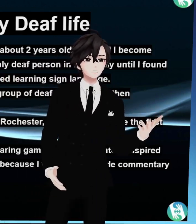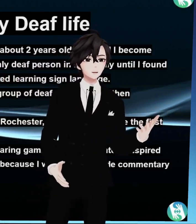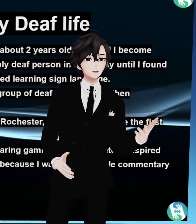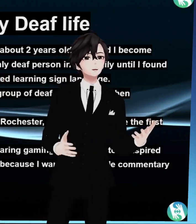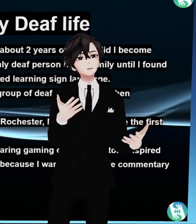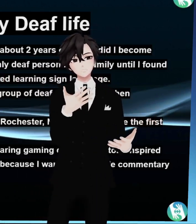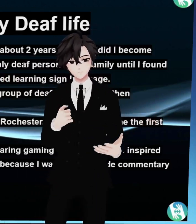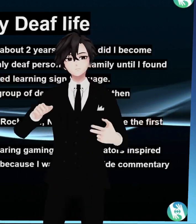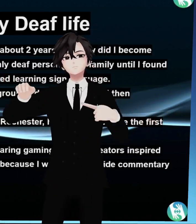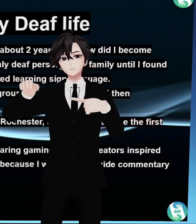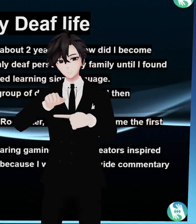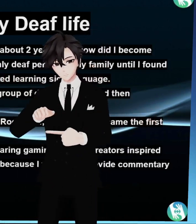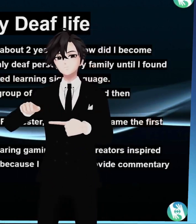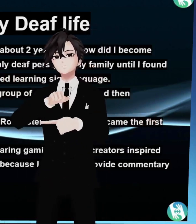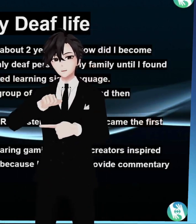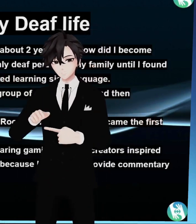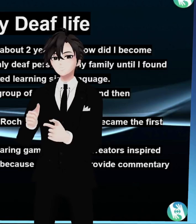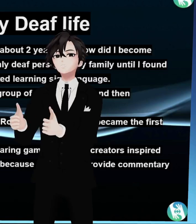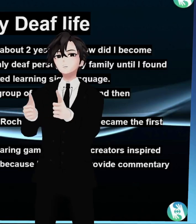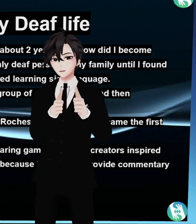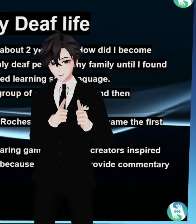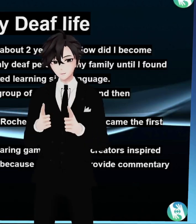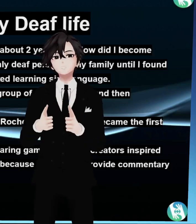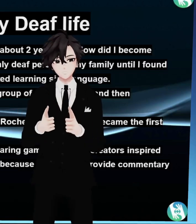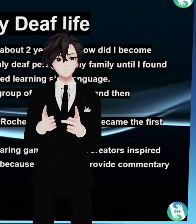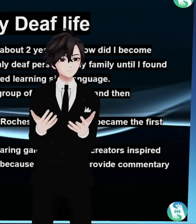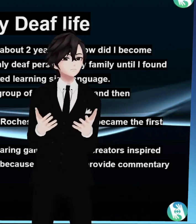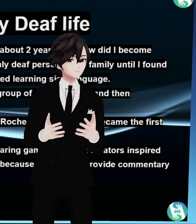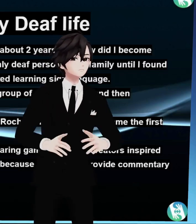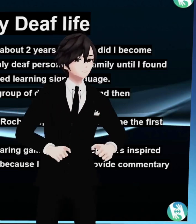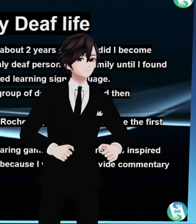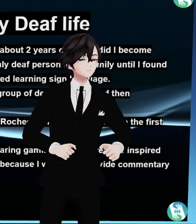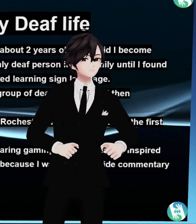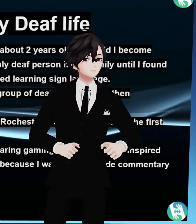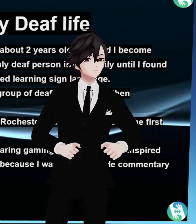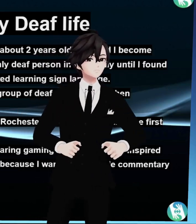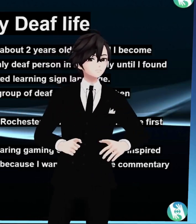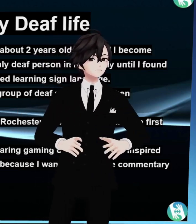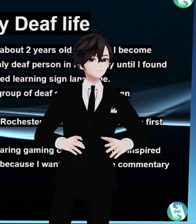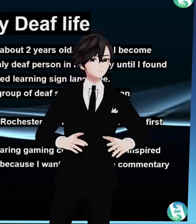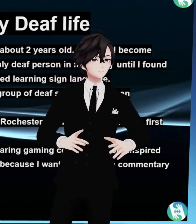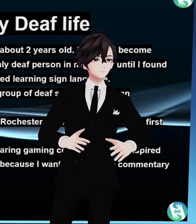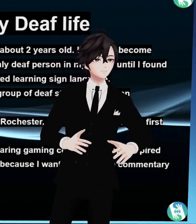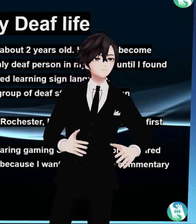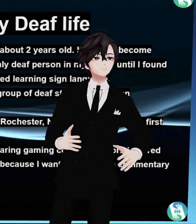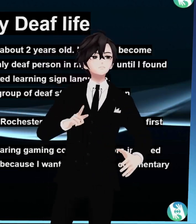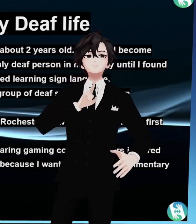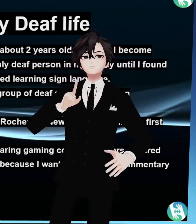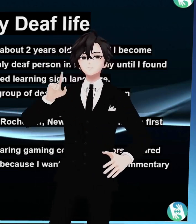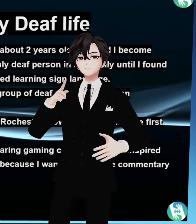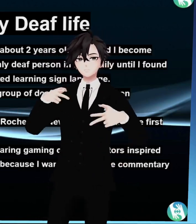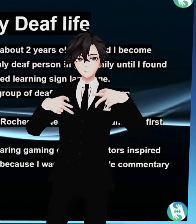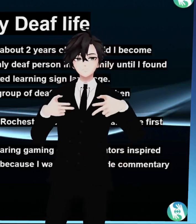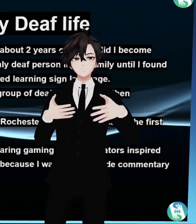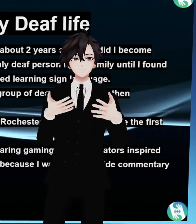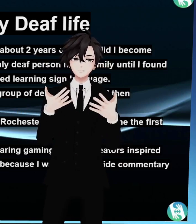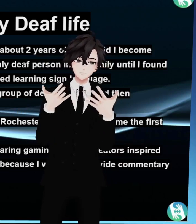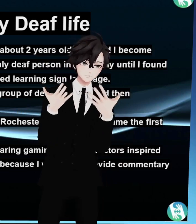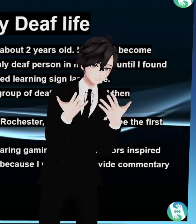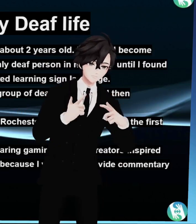things that happen in events within the game. And we had to create plans from A to Z to be able to practice